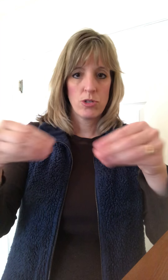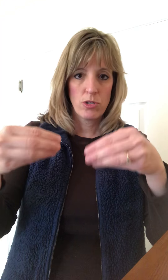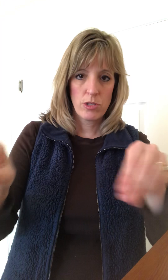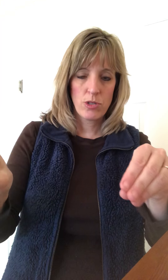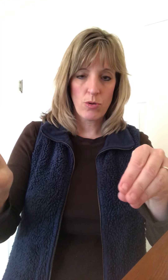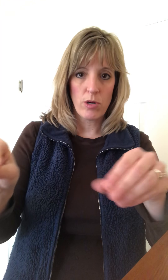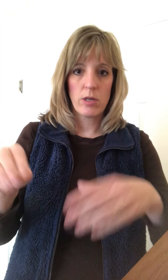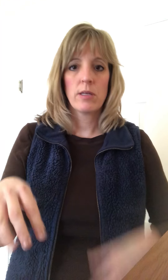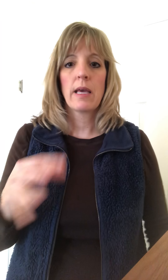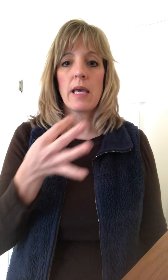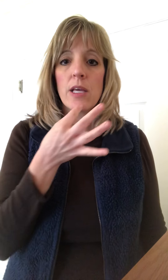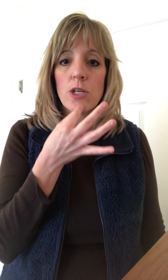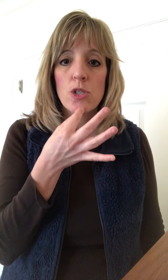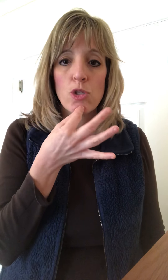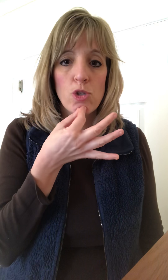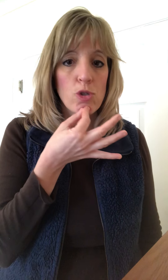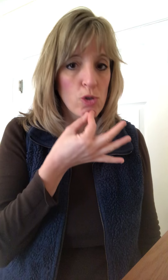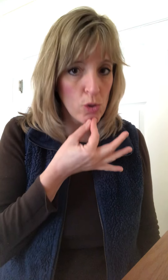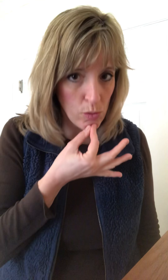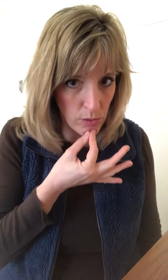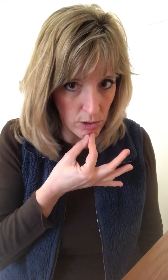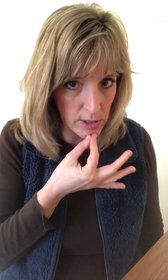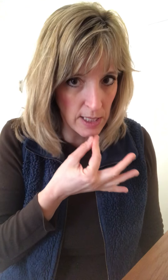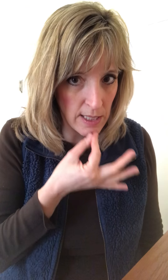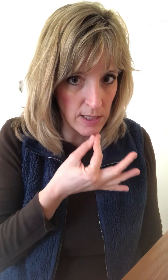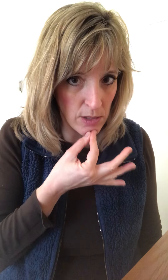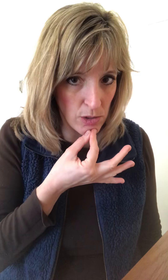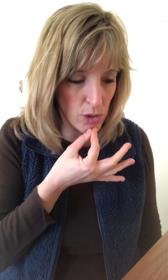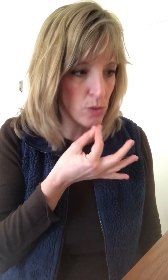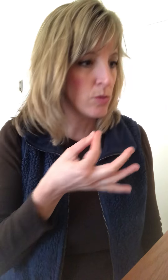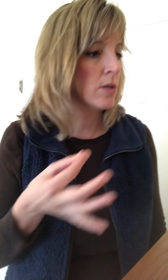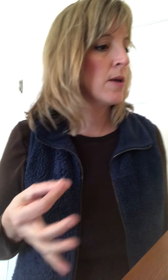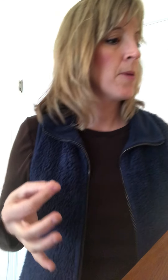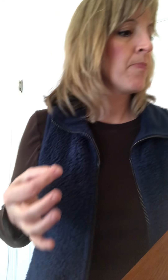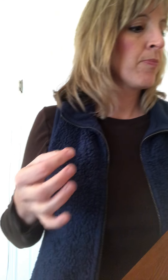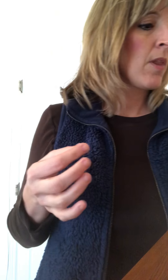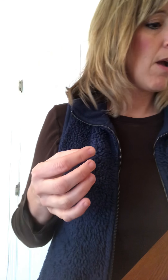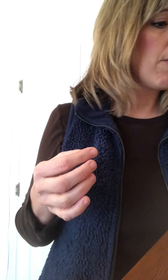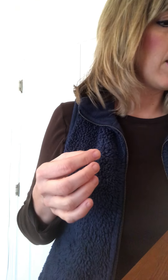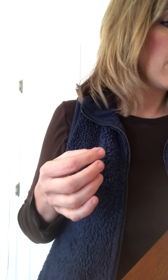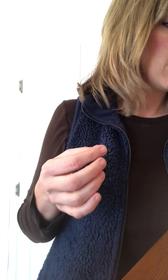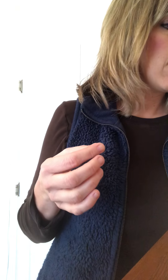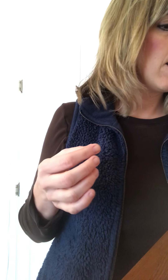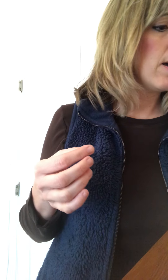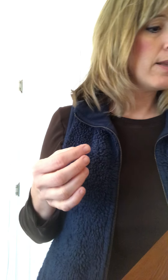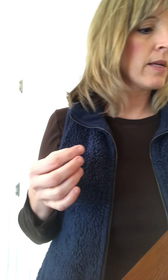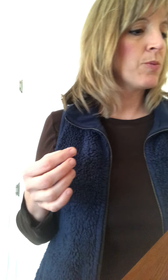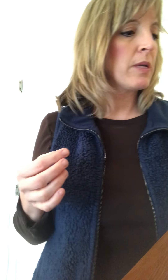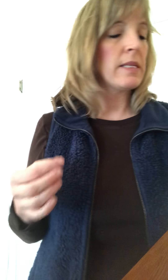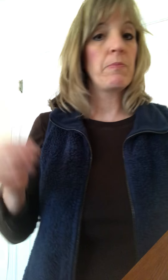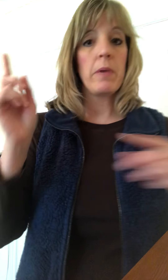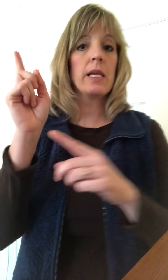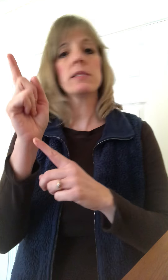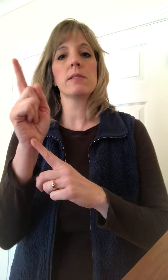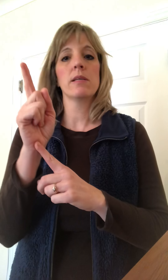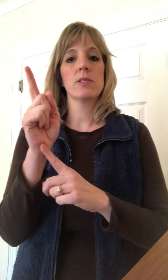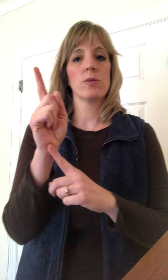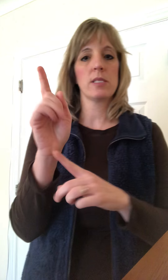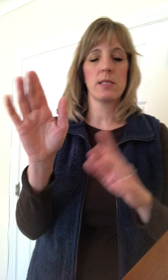to the store, okay? Soon, looks like this, soon. All right, next one is minutes. So this is a